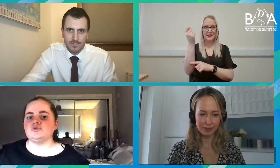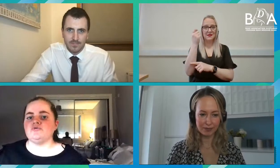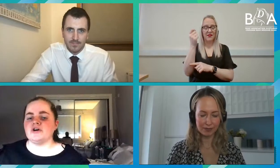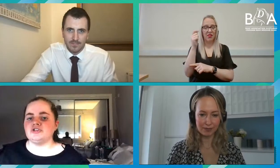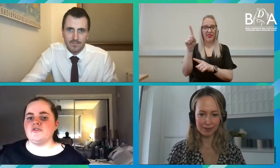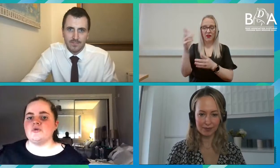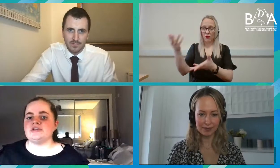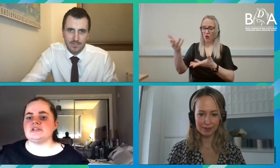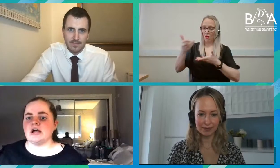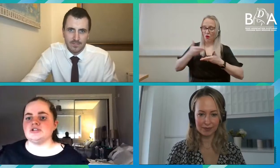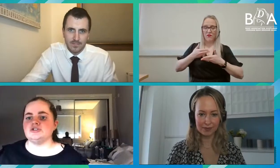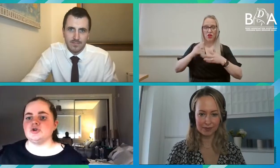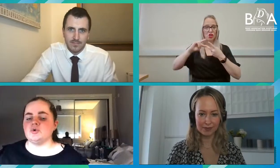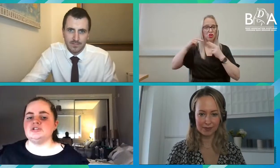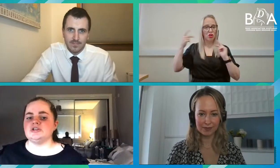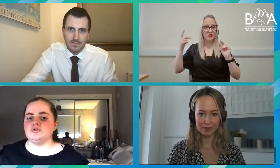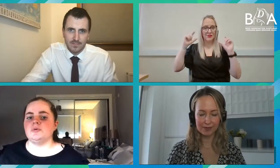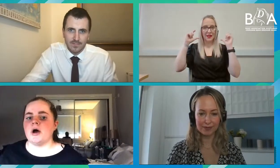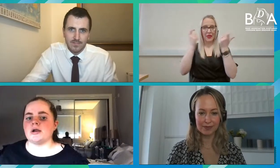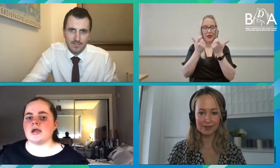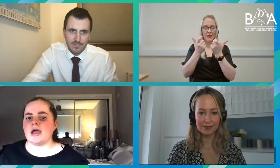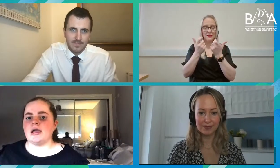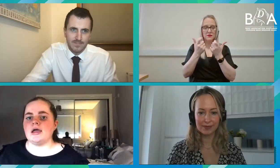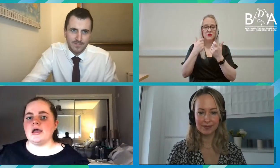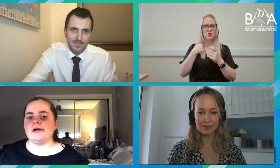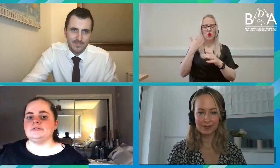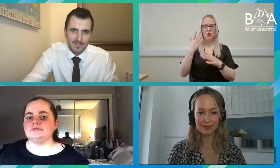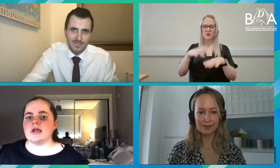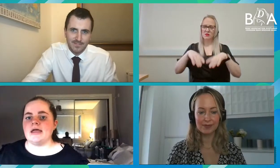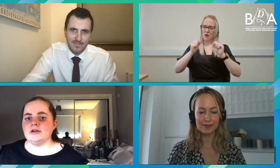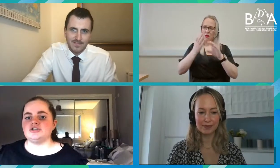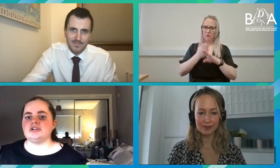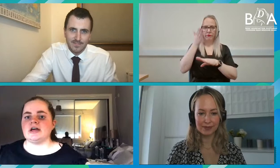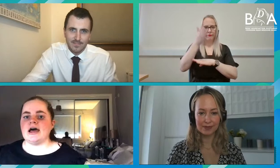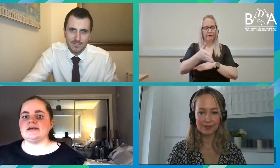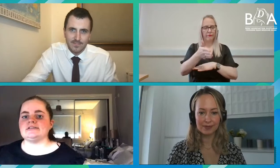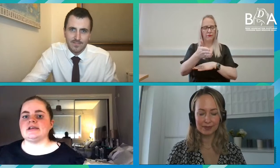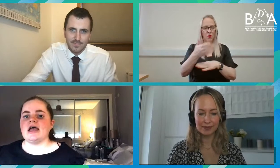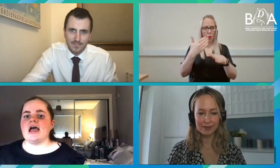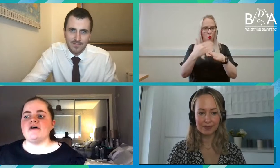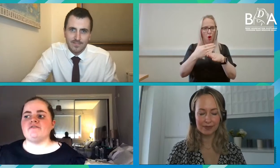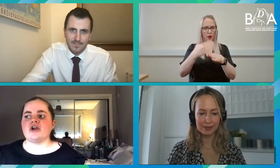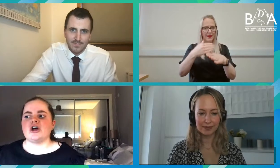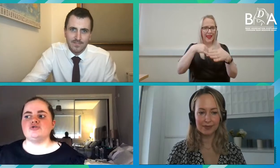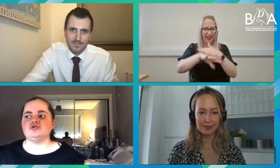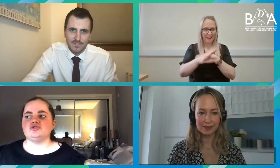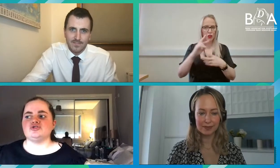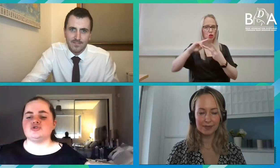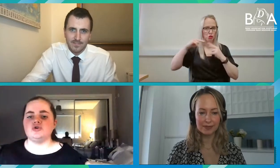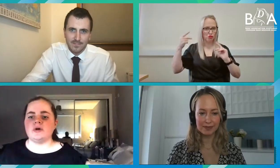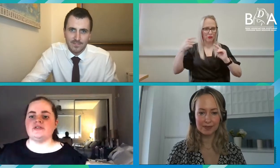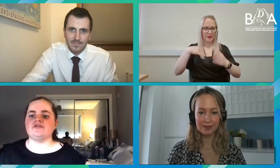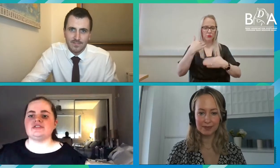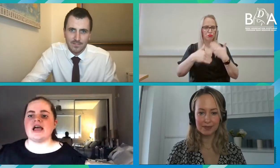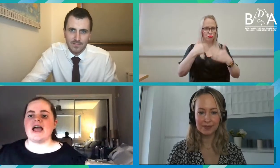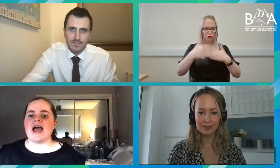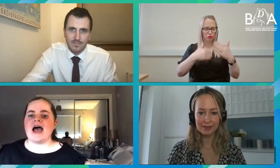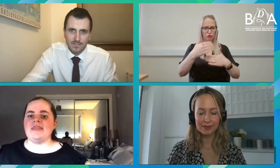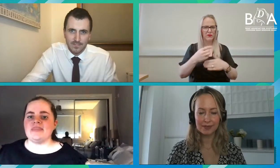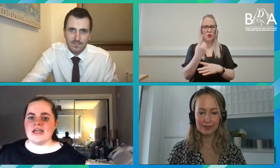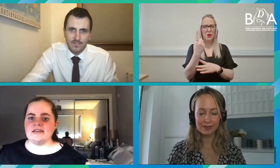class. So first of all, we started going to do the work in the nursery class for around 2